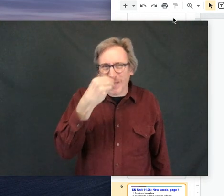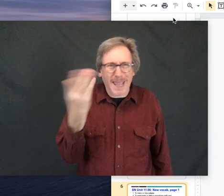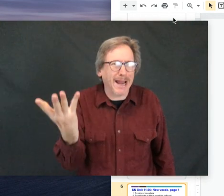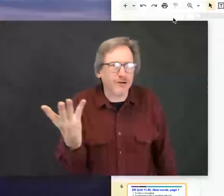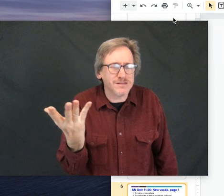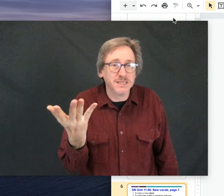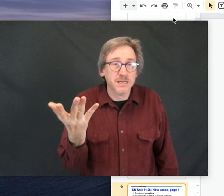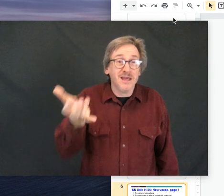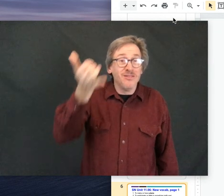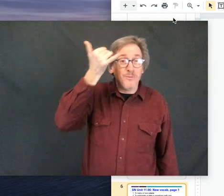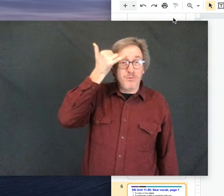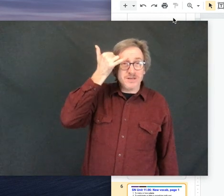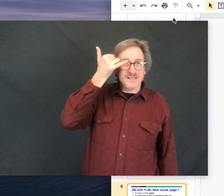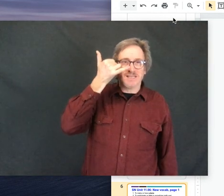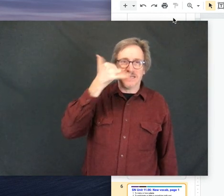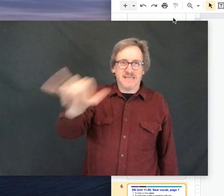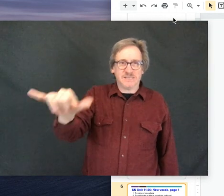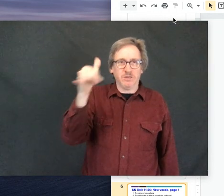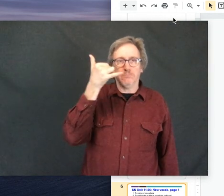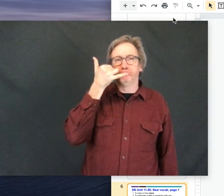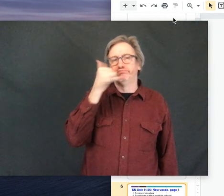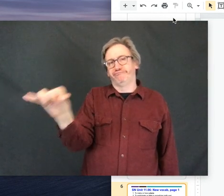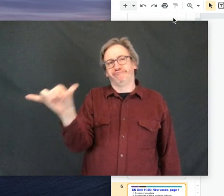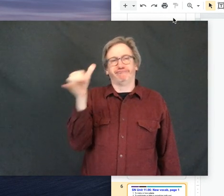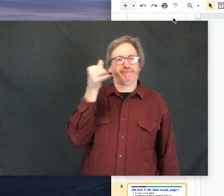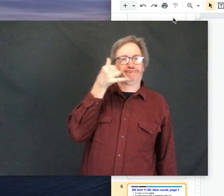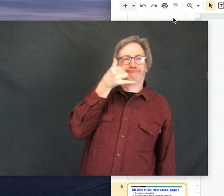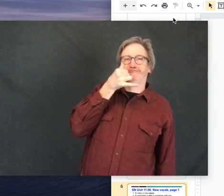Who cares? The book does this one.